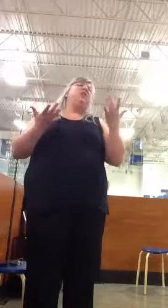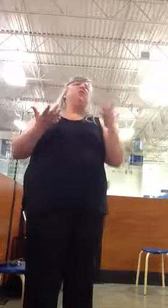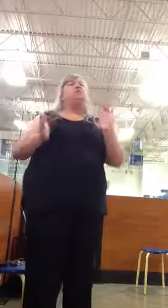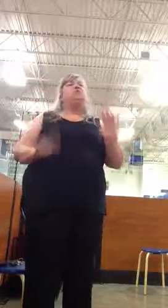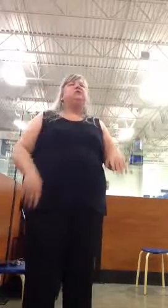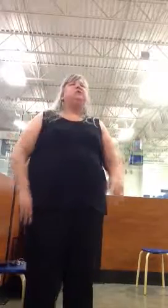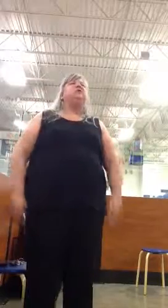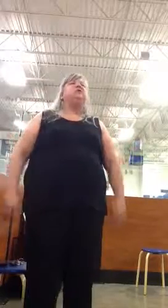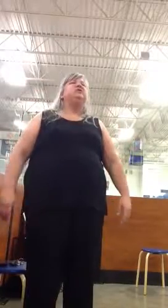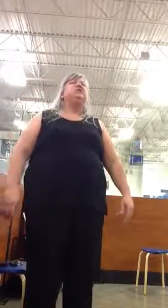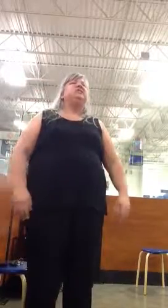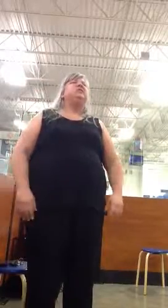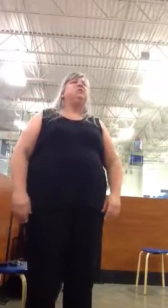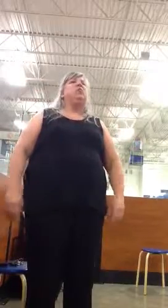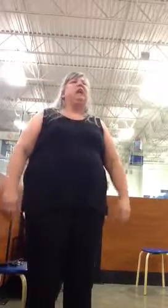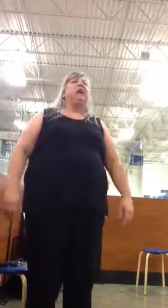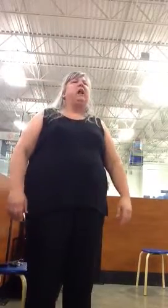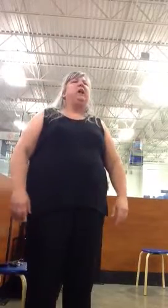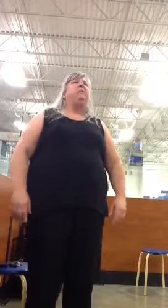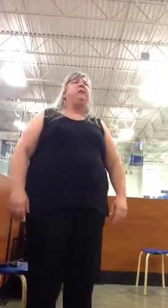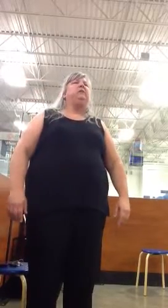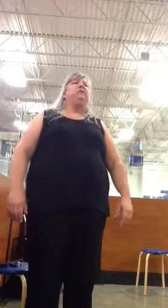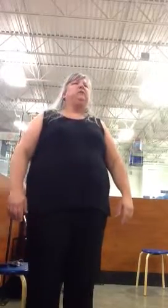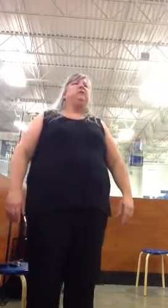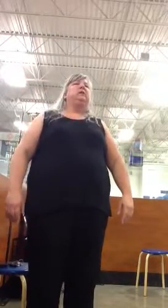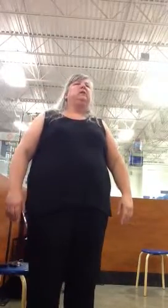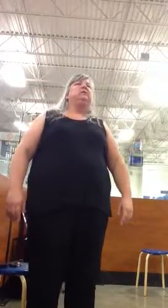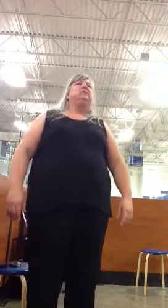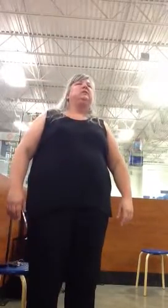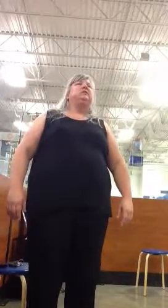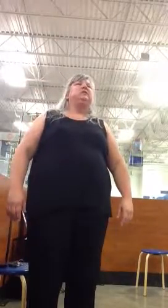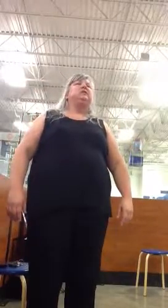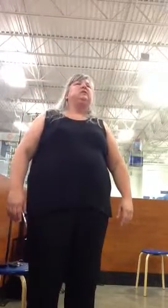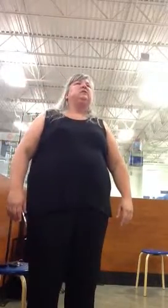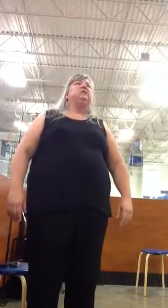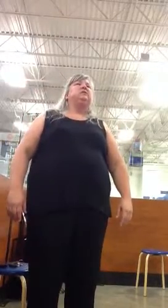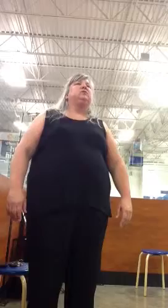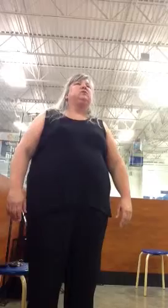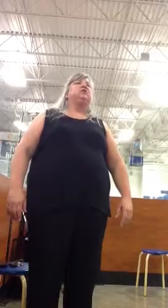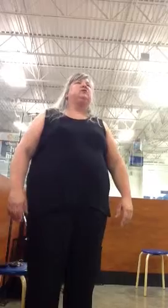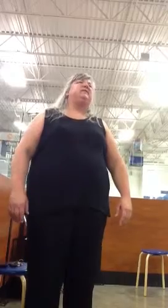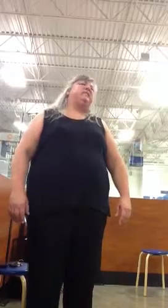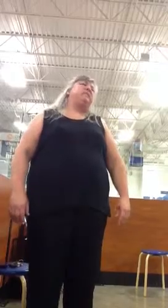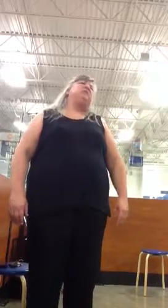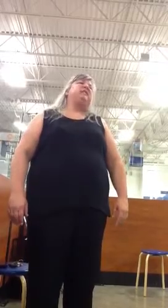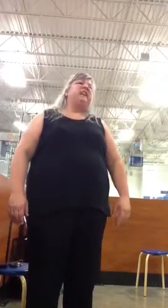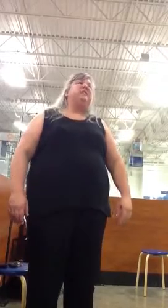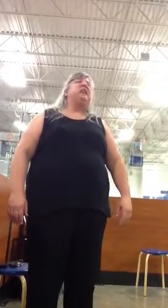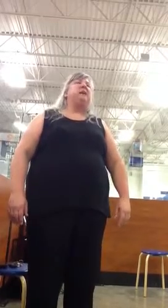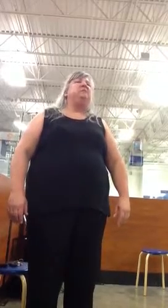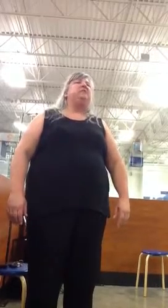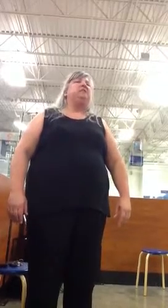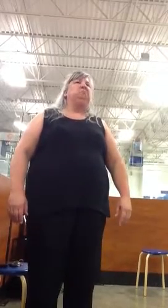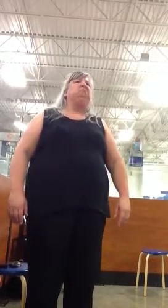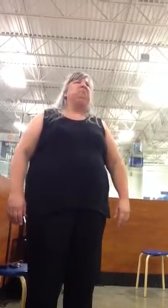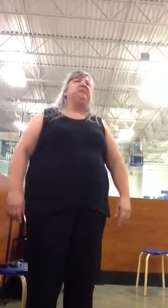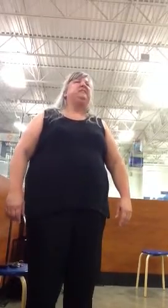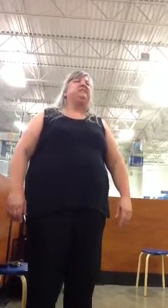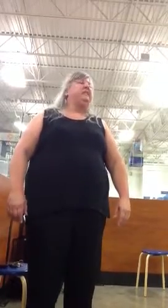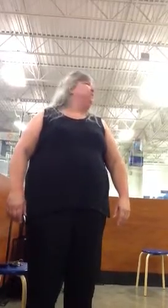So she's still working on it, but 60% of the time she is successful